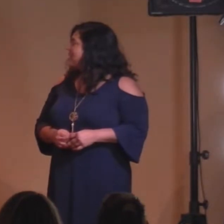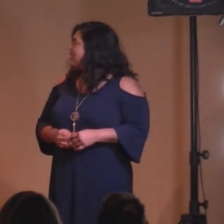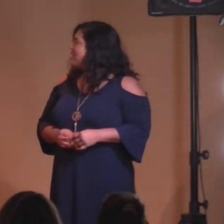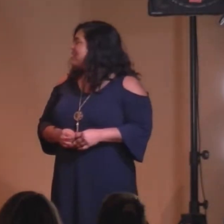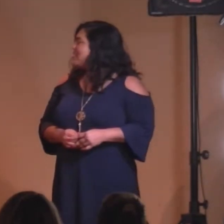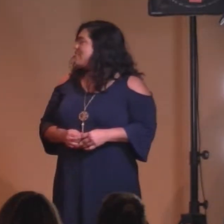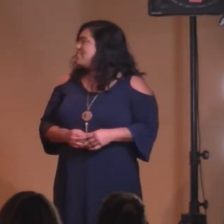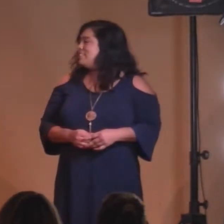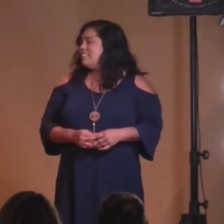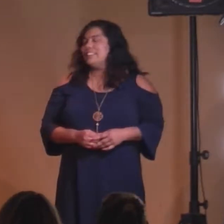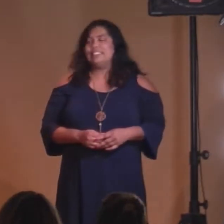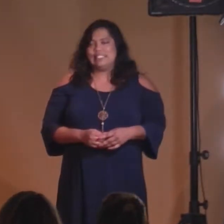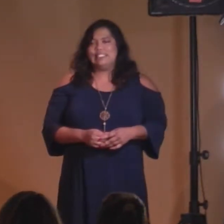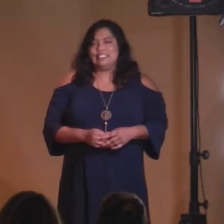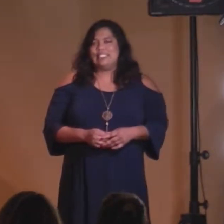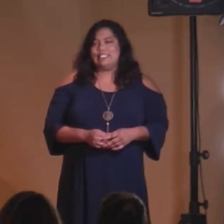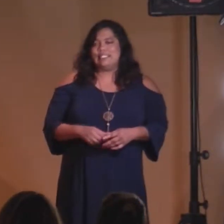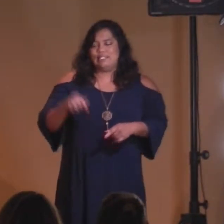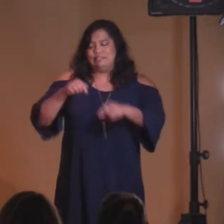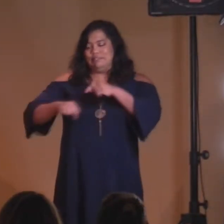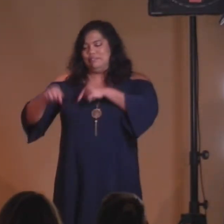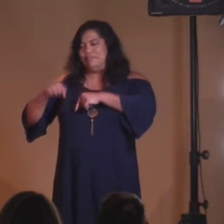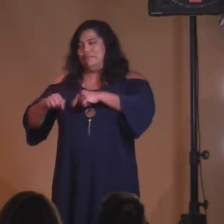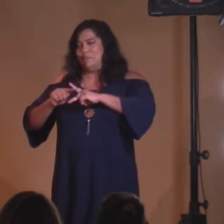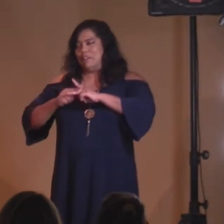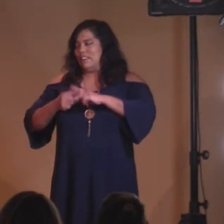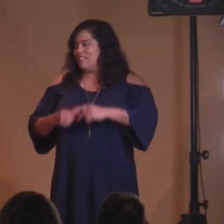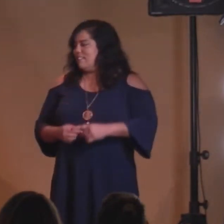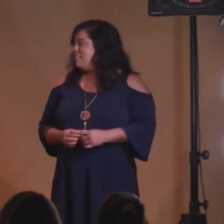yes, I'm actually going all the way back.